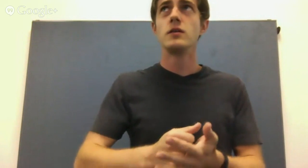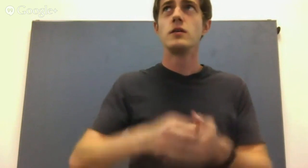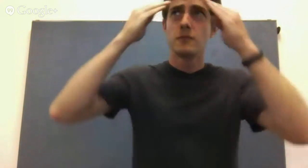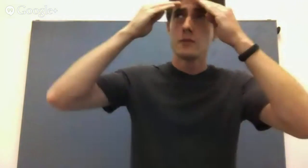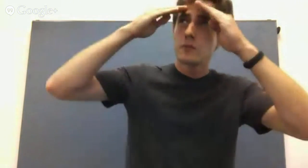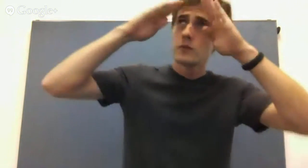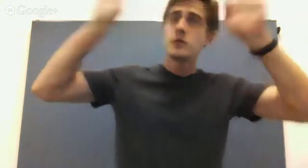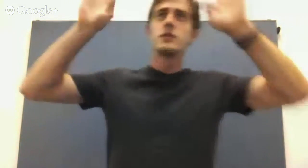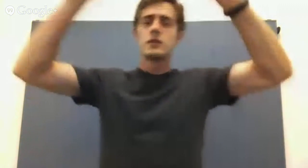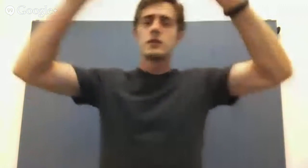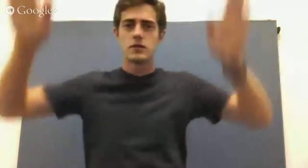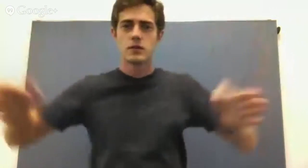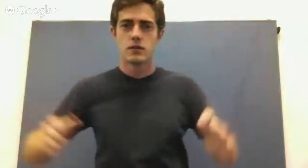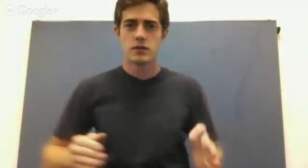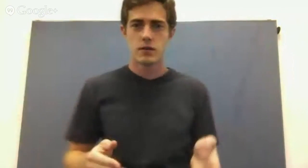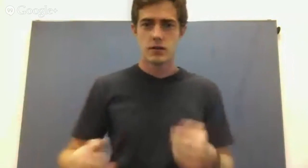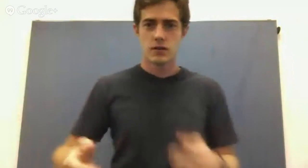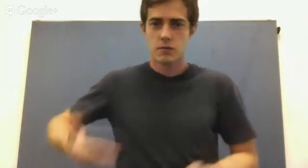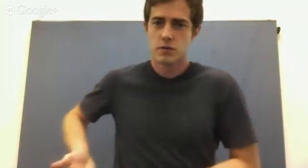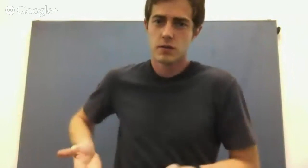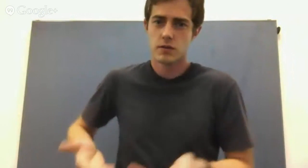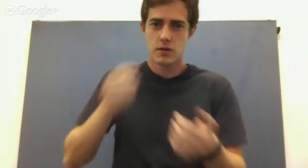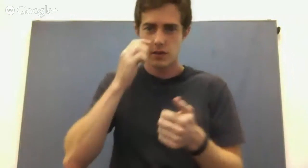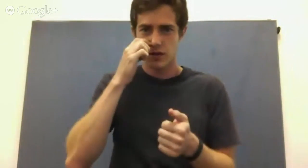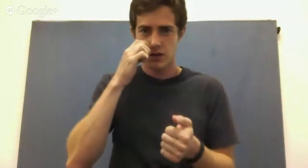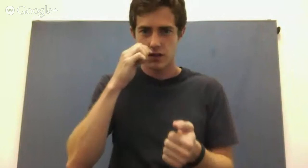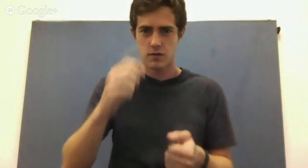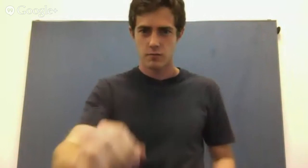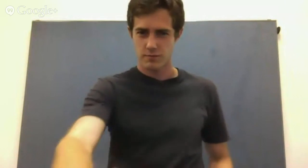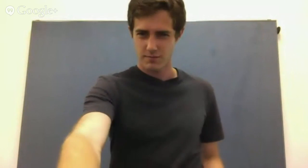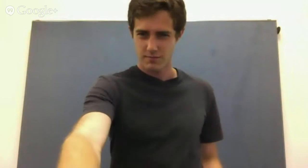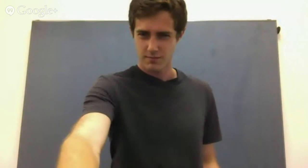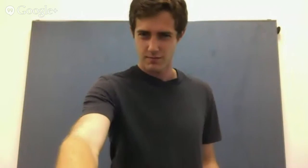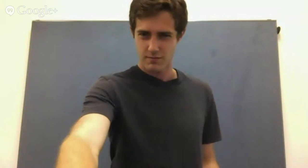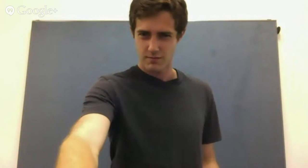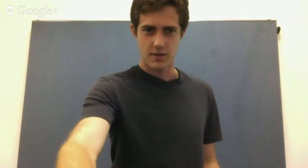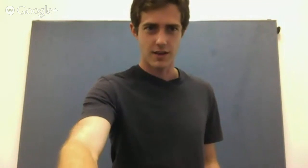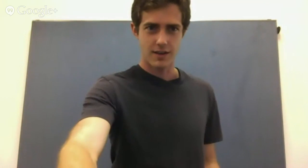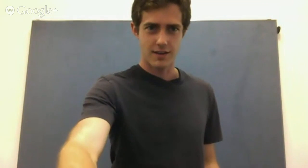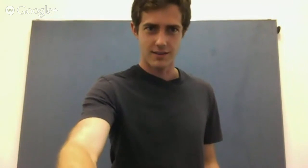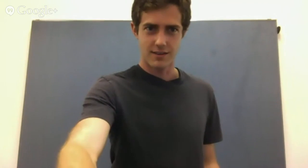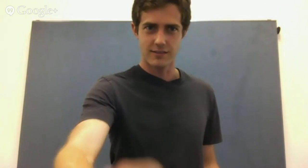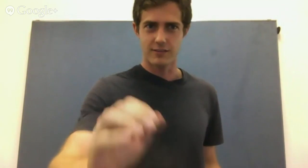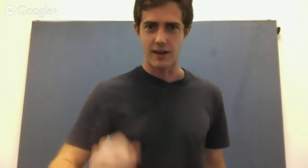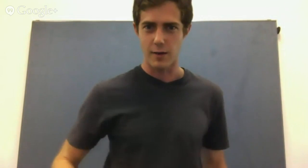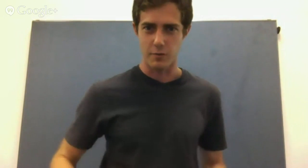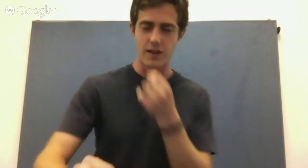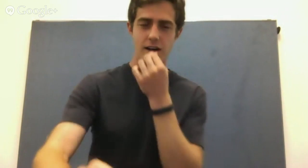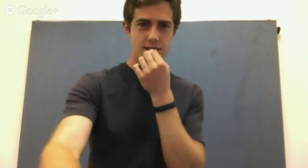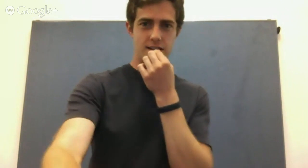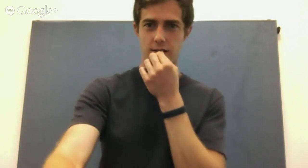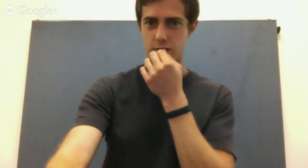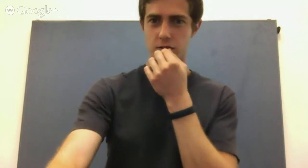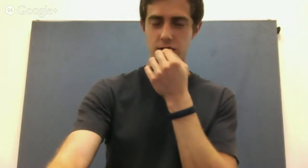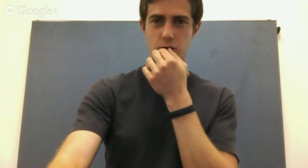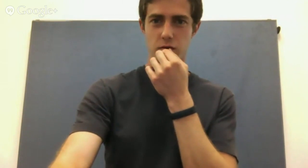Open the window, take me to the limbo. Don't give me. It's gonna happen a lot because I also need to